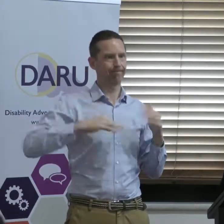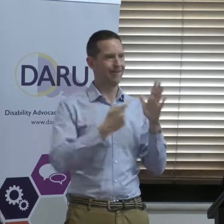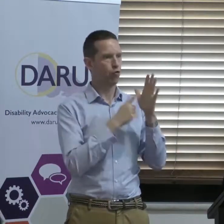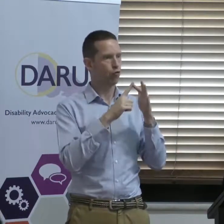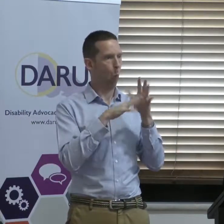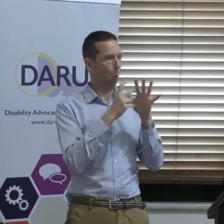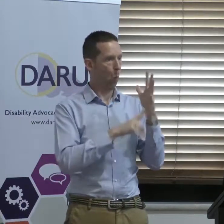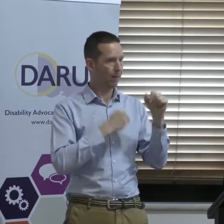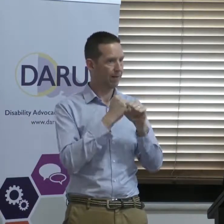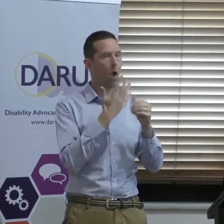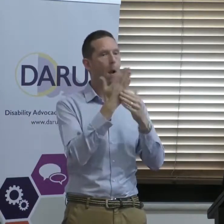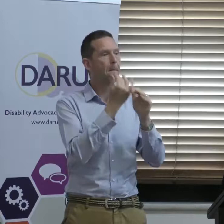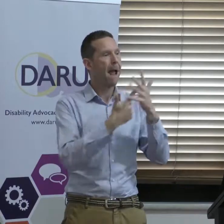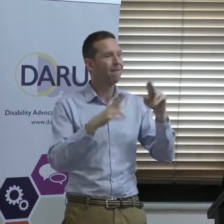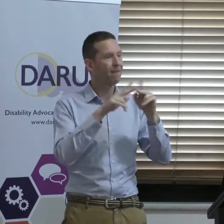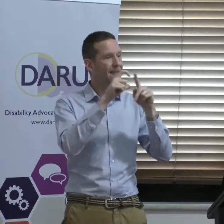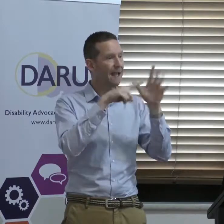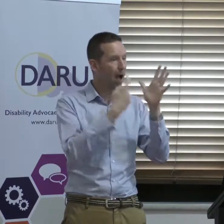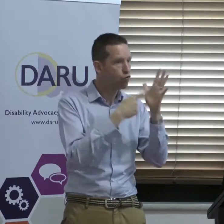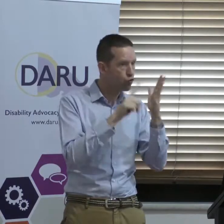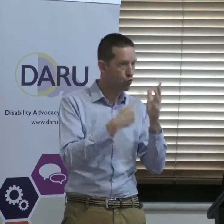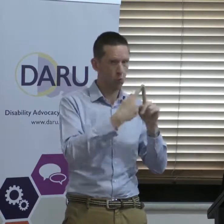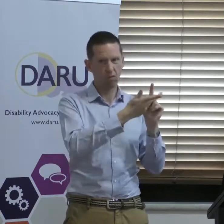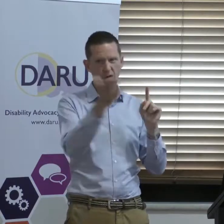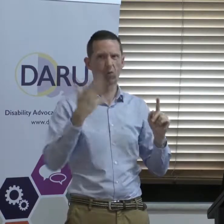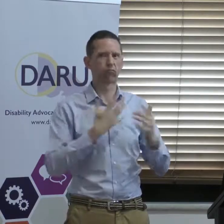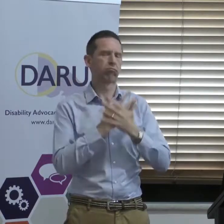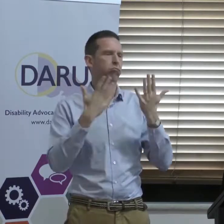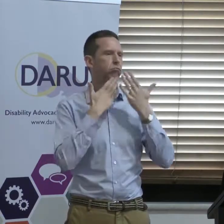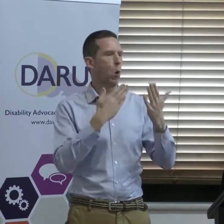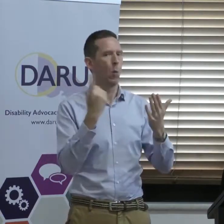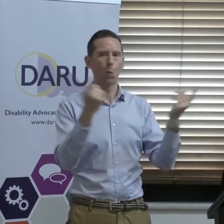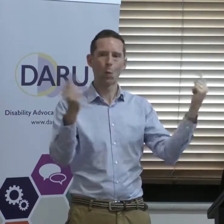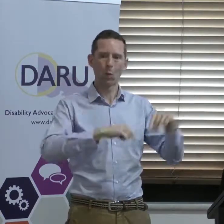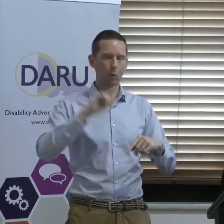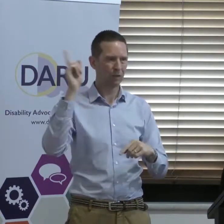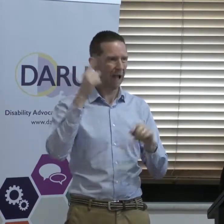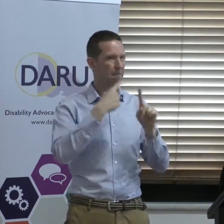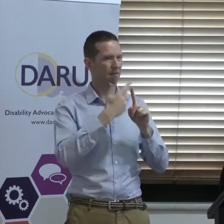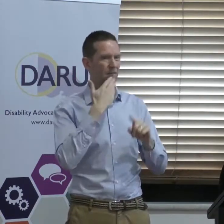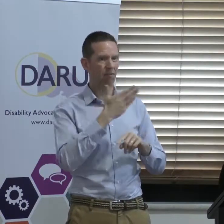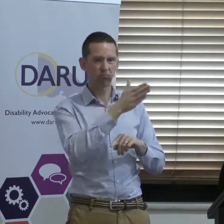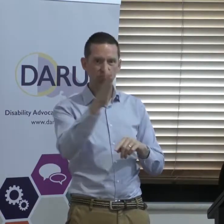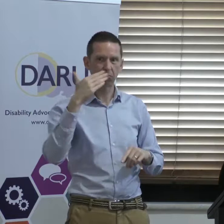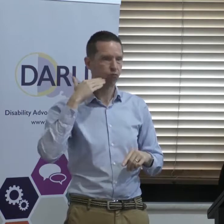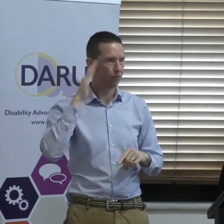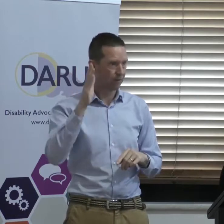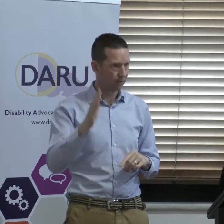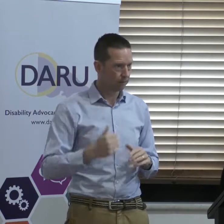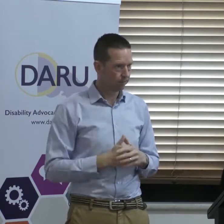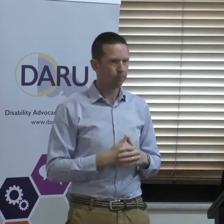On behalf of Daru and everyone else, I would like to thank everyone who attended today and the presenters. I want